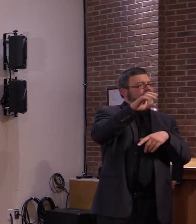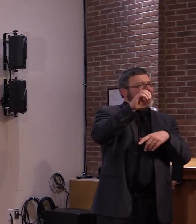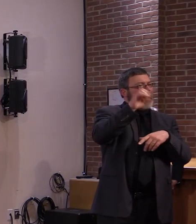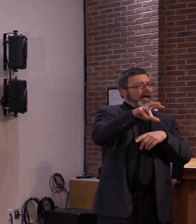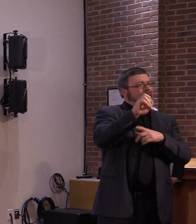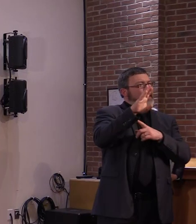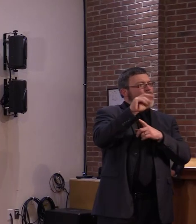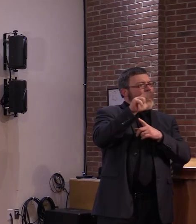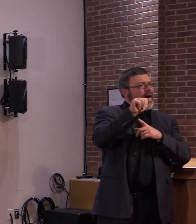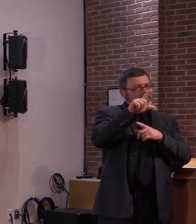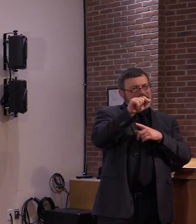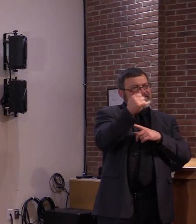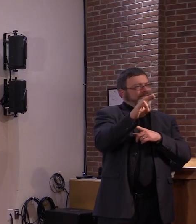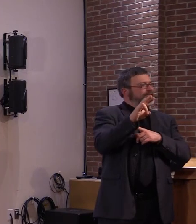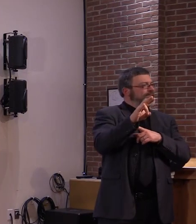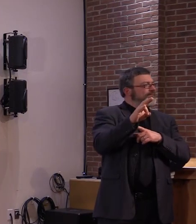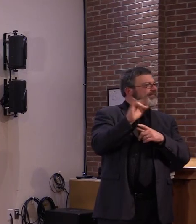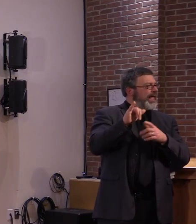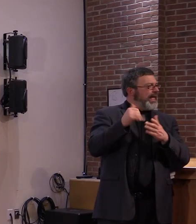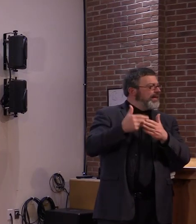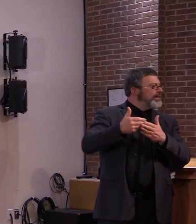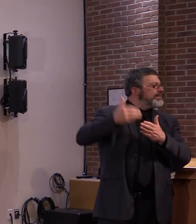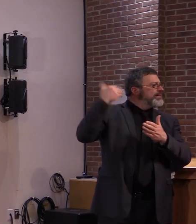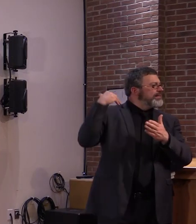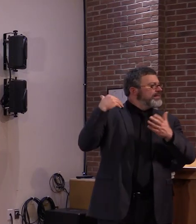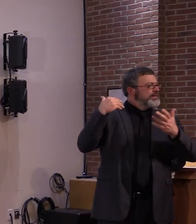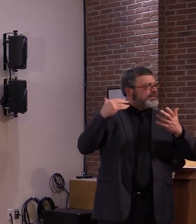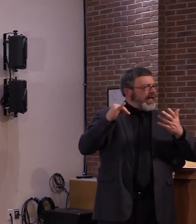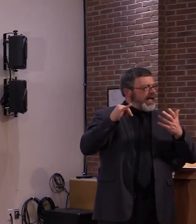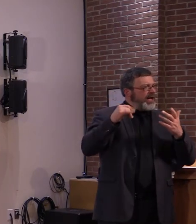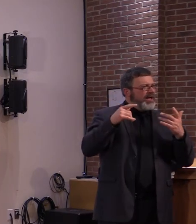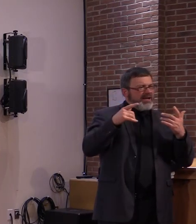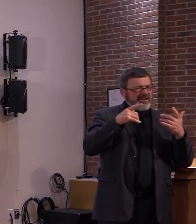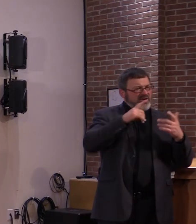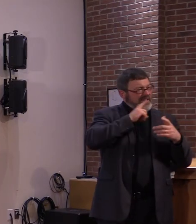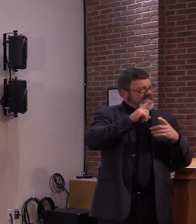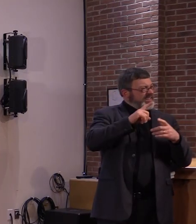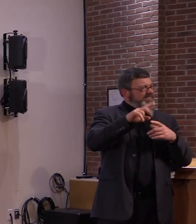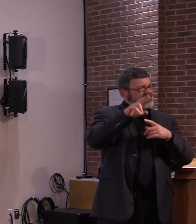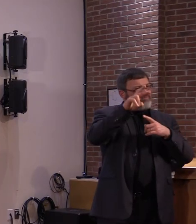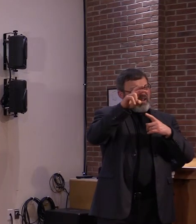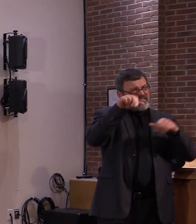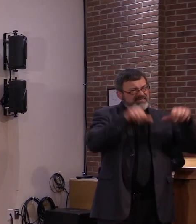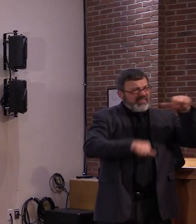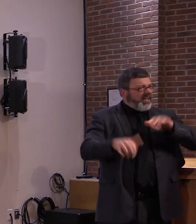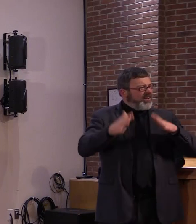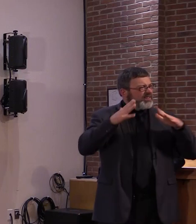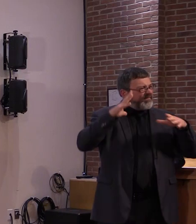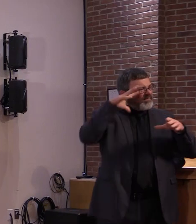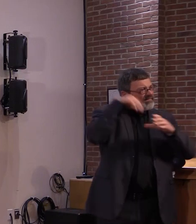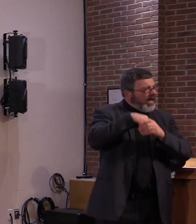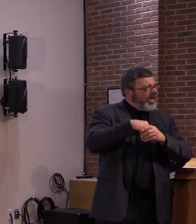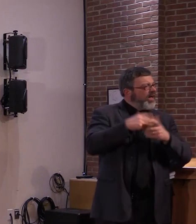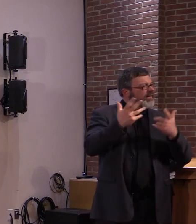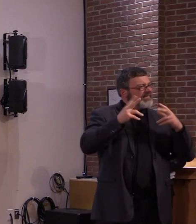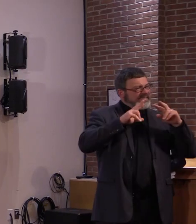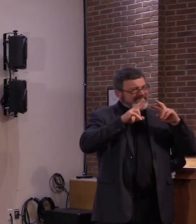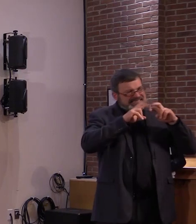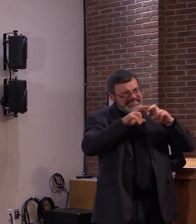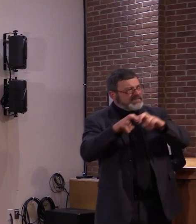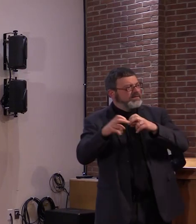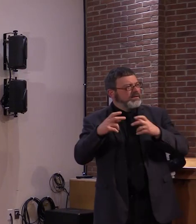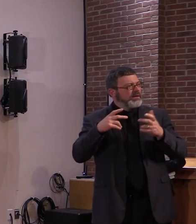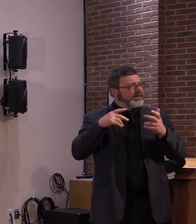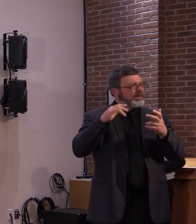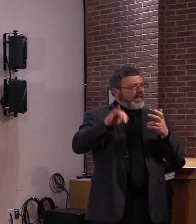there were over 200 scientists and bioethicists who had signed petitions to keep this